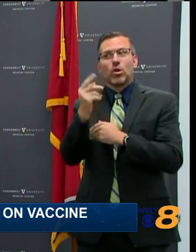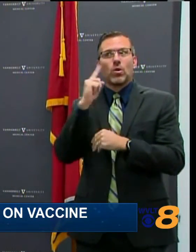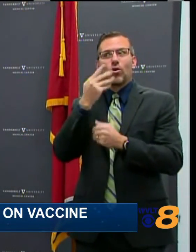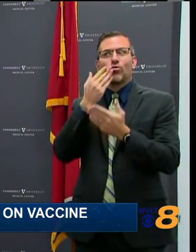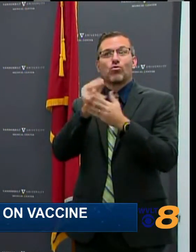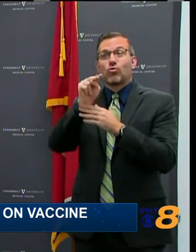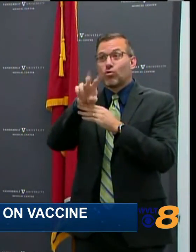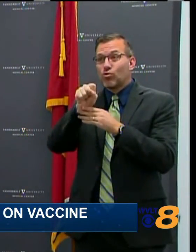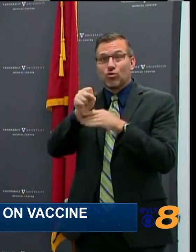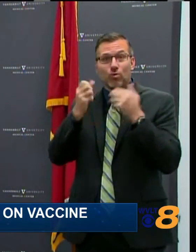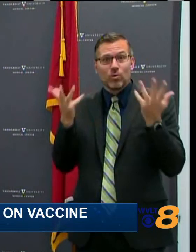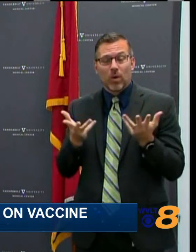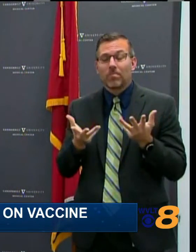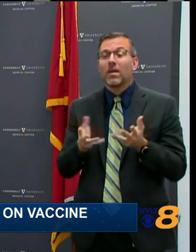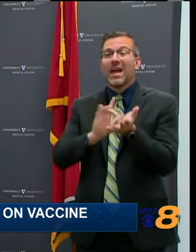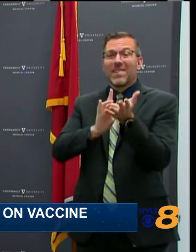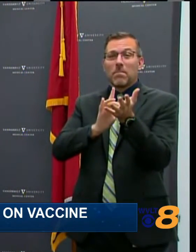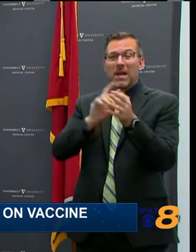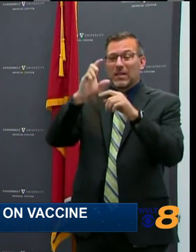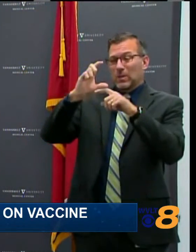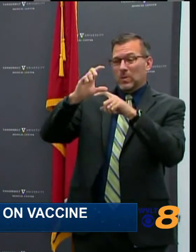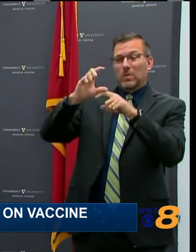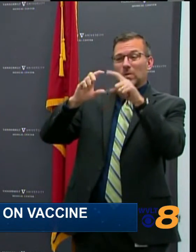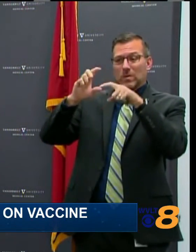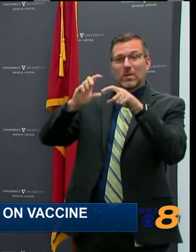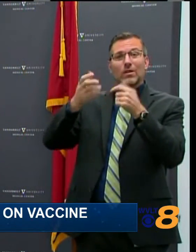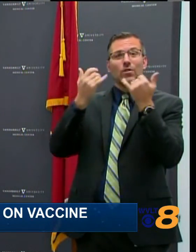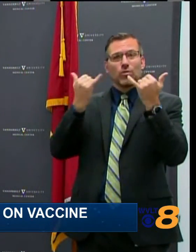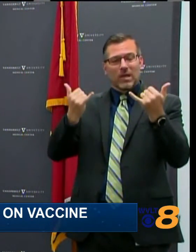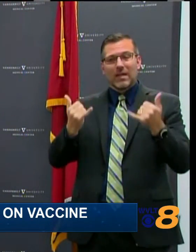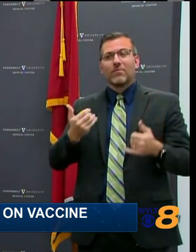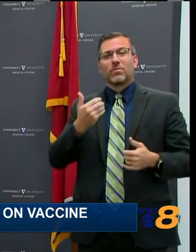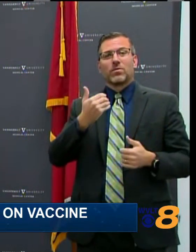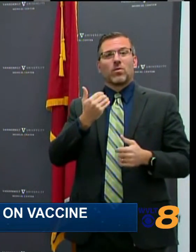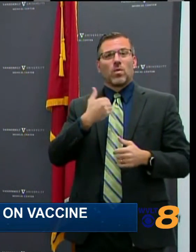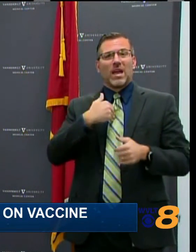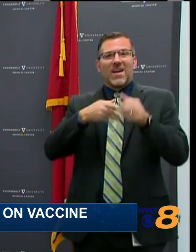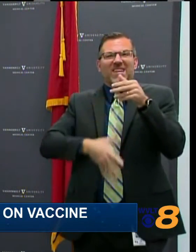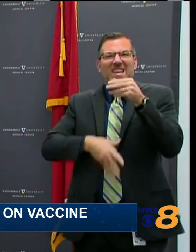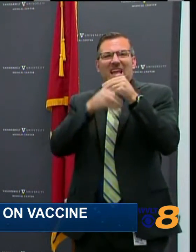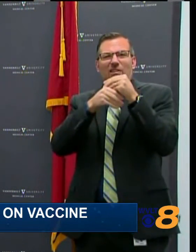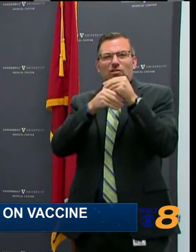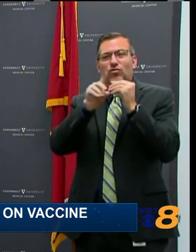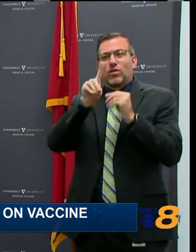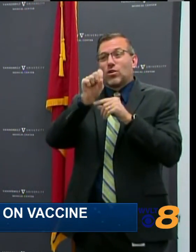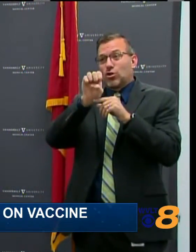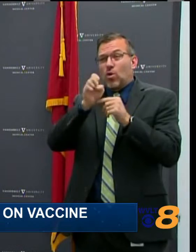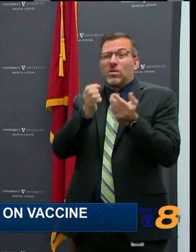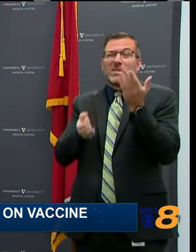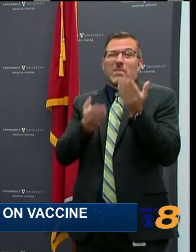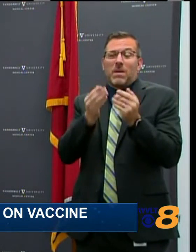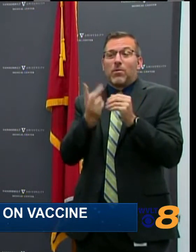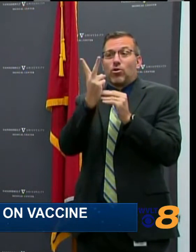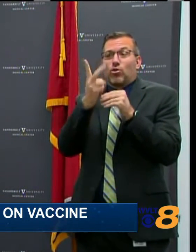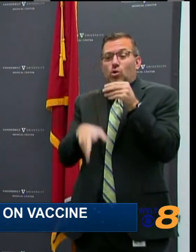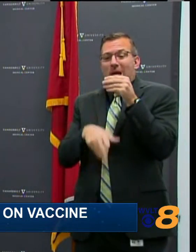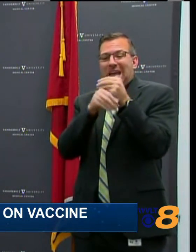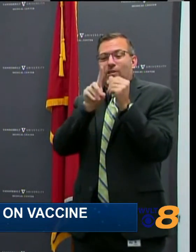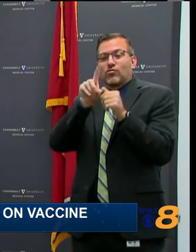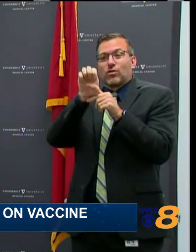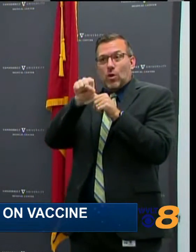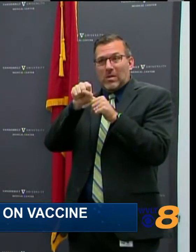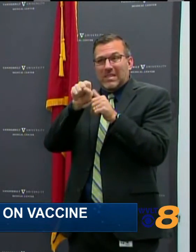is in the vials that we are receiving today, there is at least an extra dose, perhaps 2 in the vials. So that